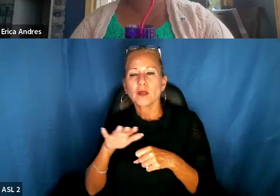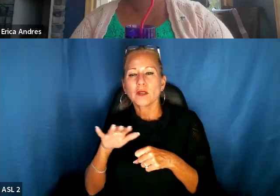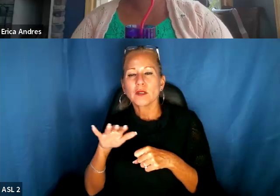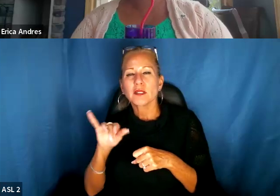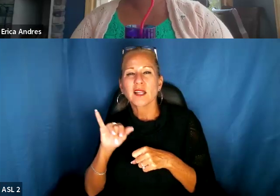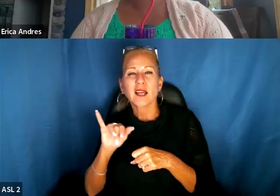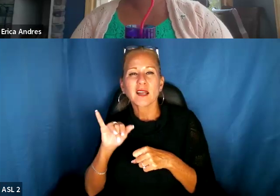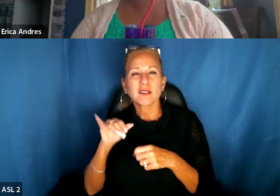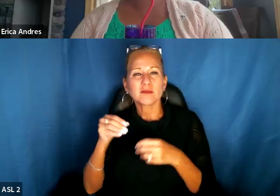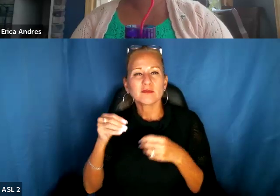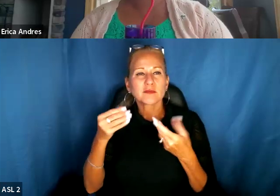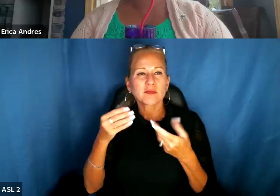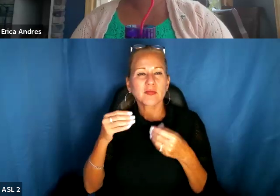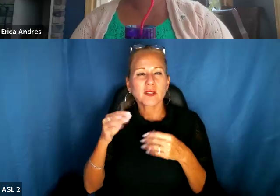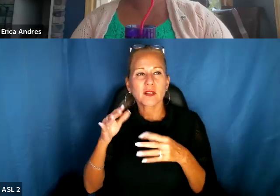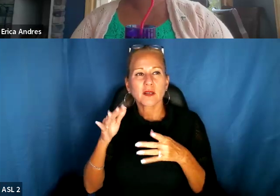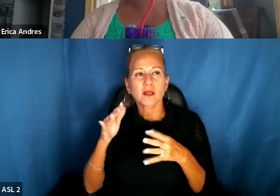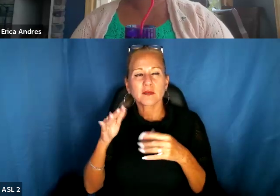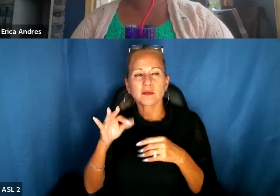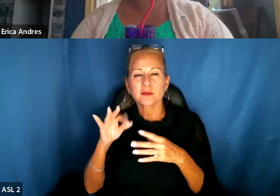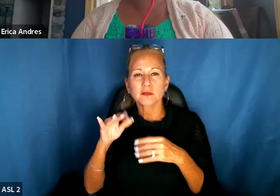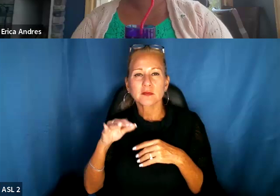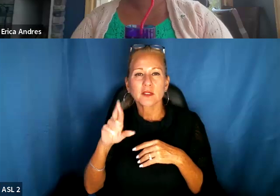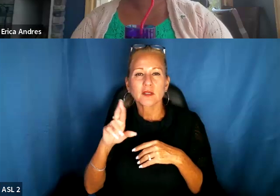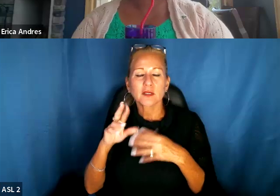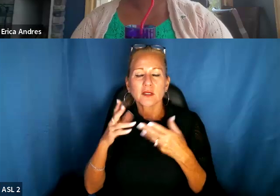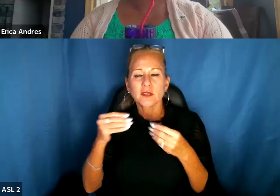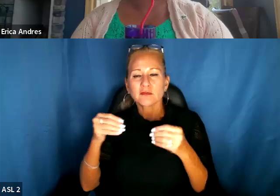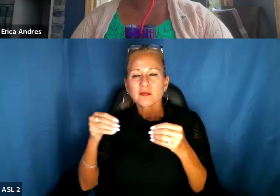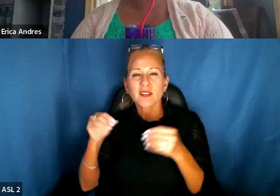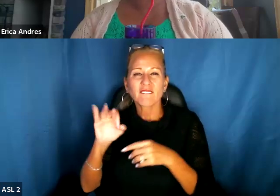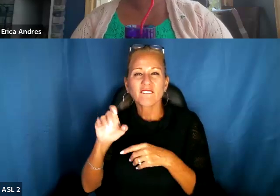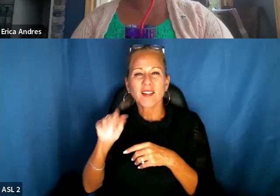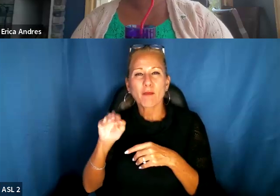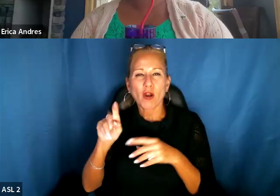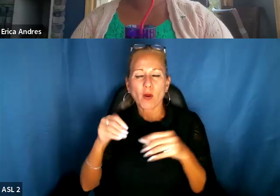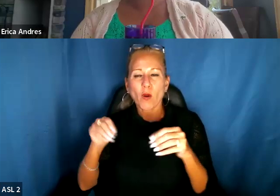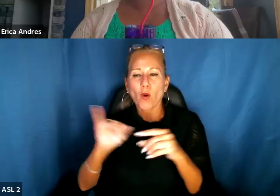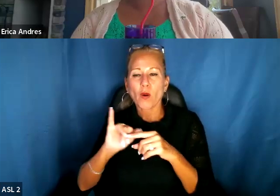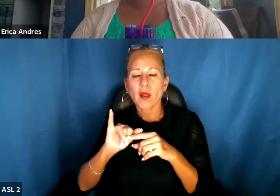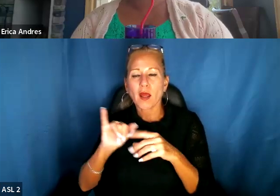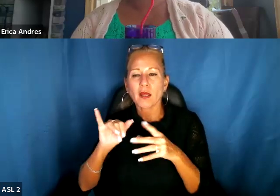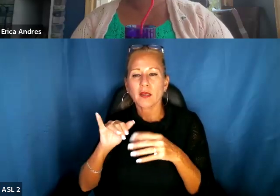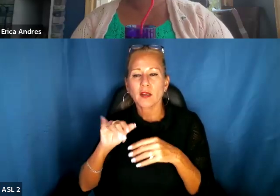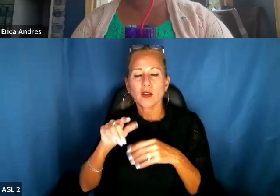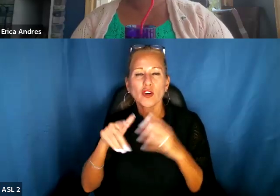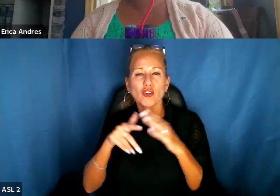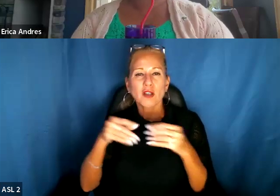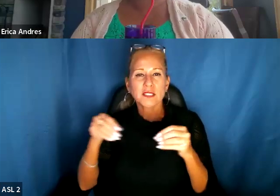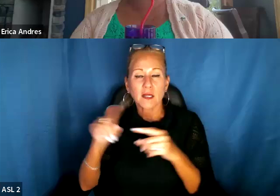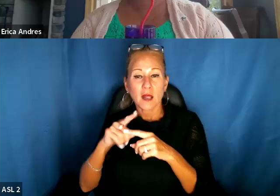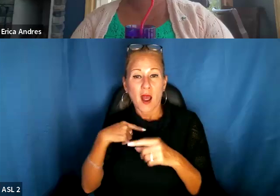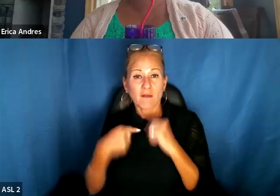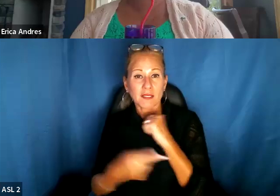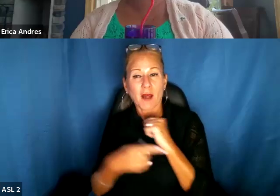rummage sale. And I have been, I don't live there anymore, but I had been tempted when I was still living there to